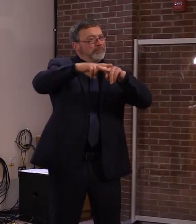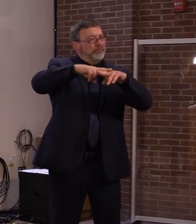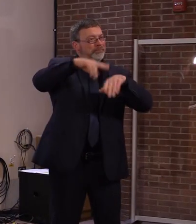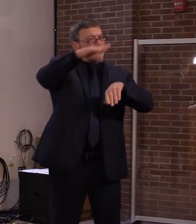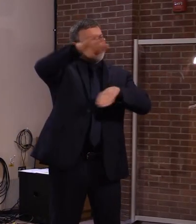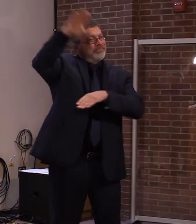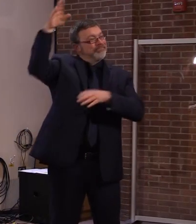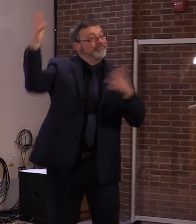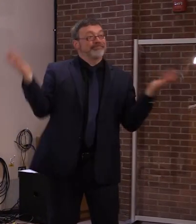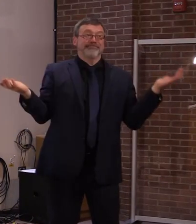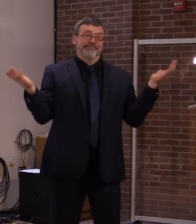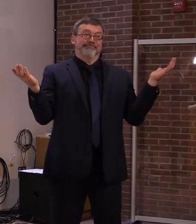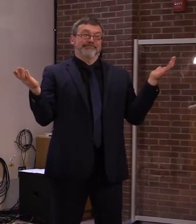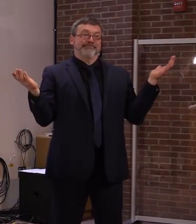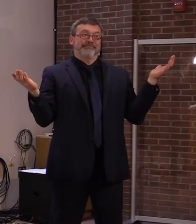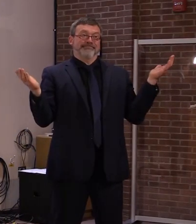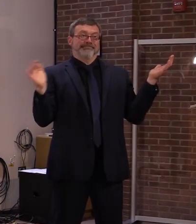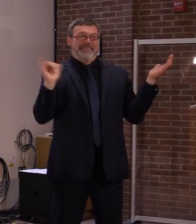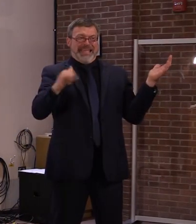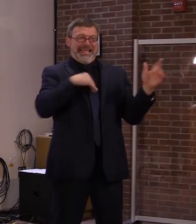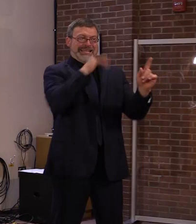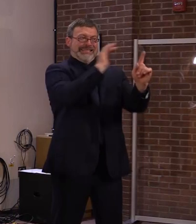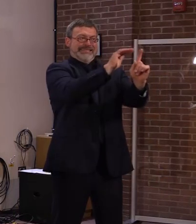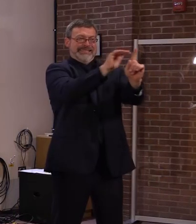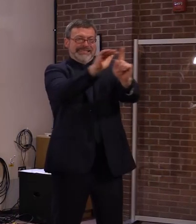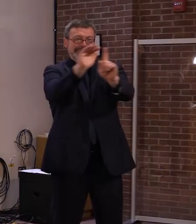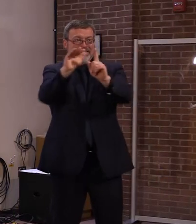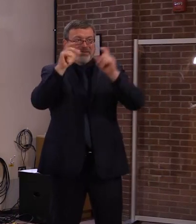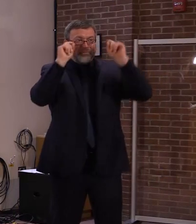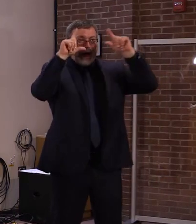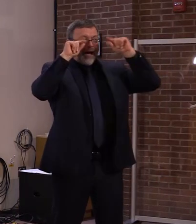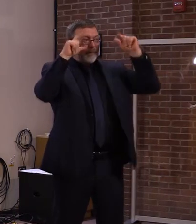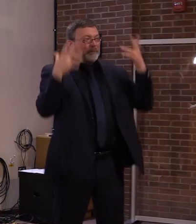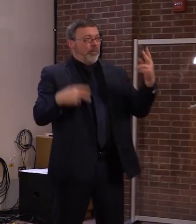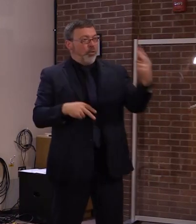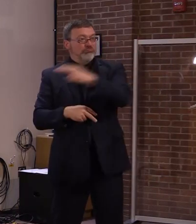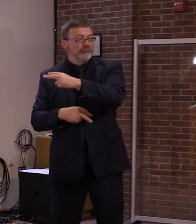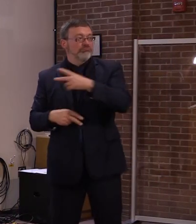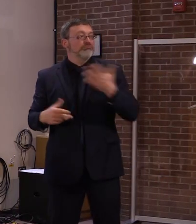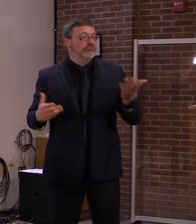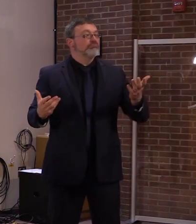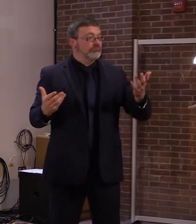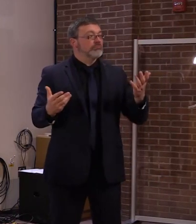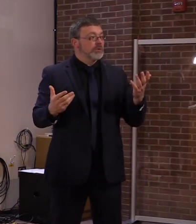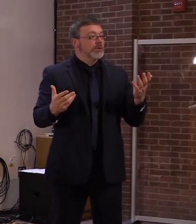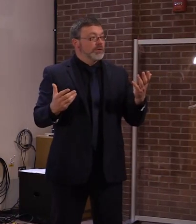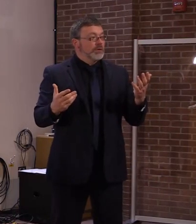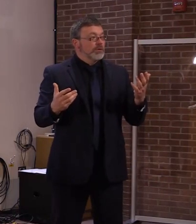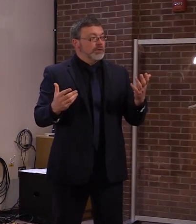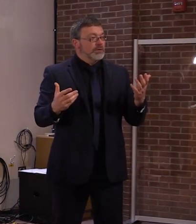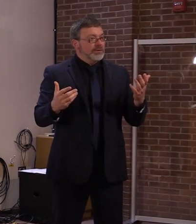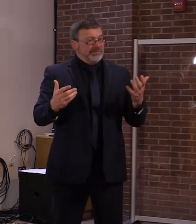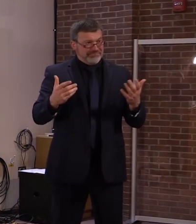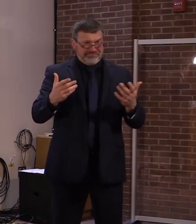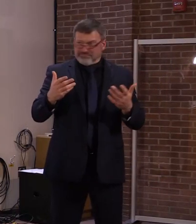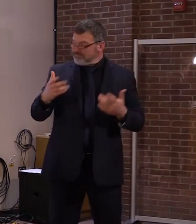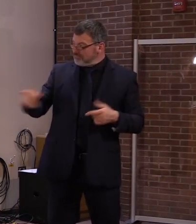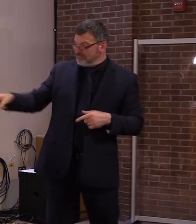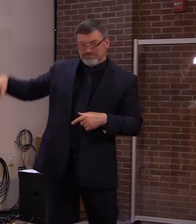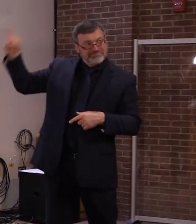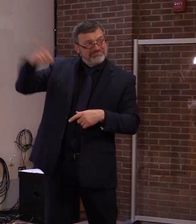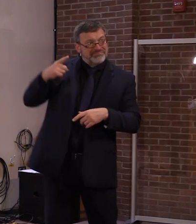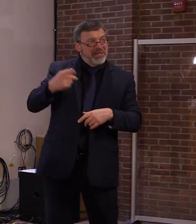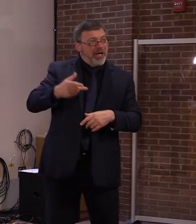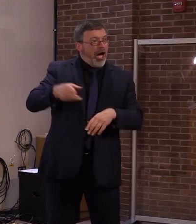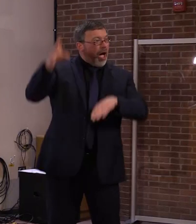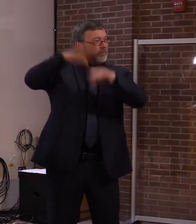Of course, the difference here is that following Halloween this year, starting from a higher baseline of cases, but still heading into the